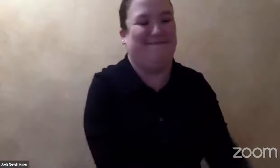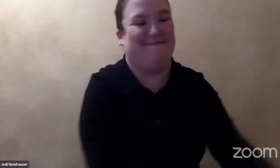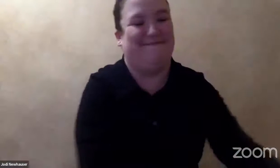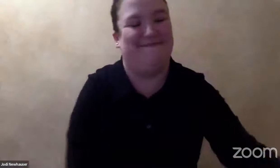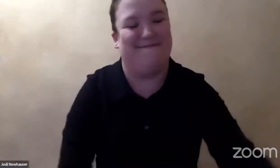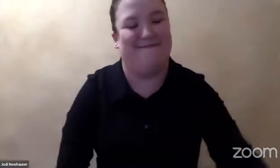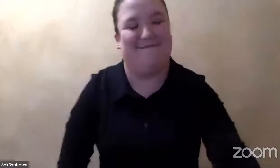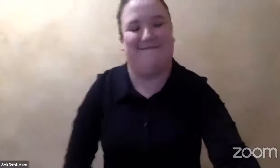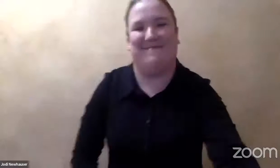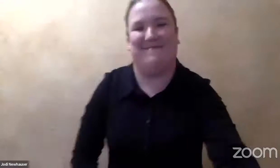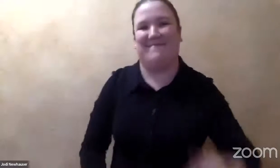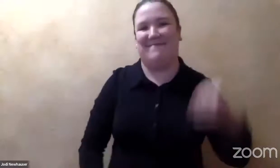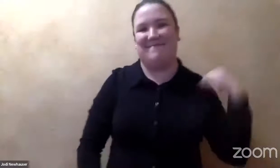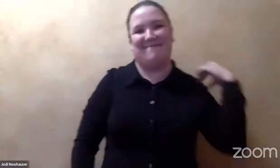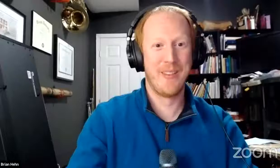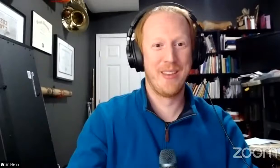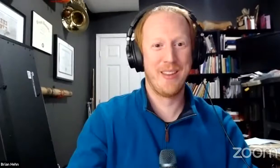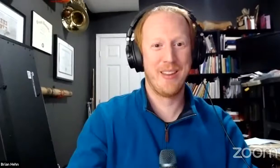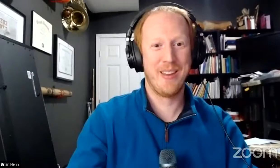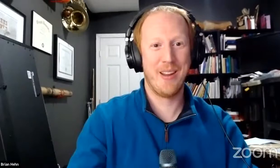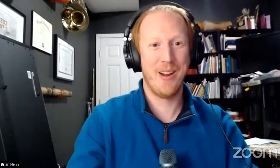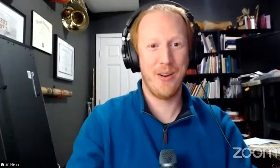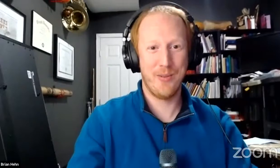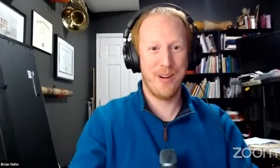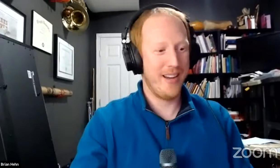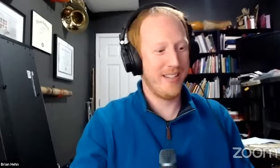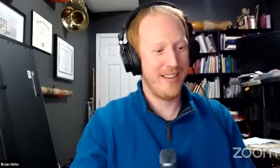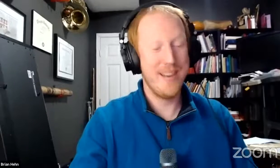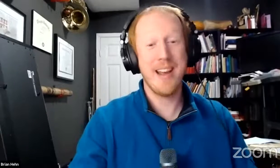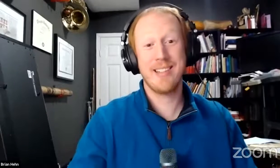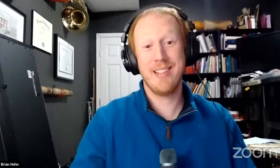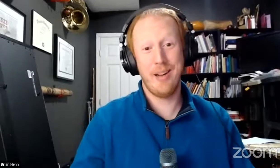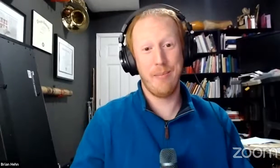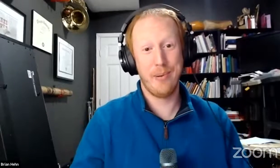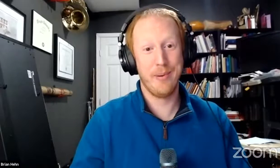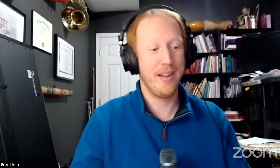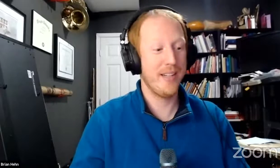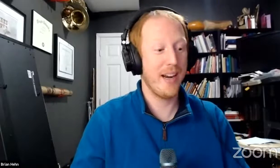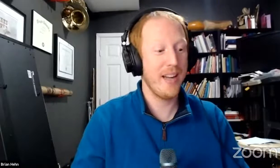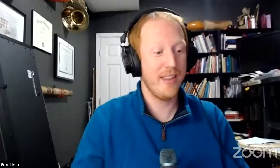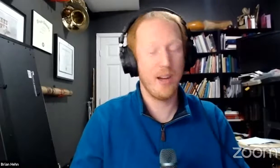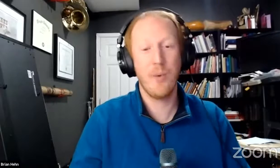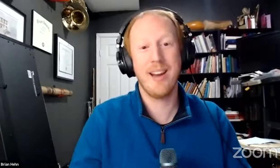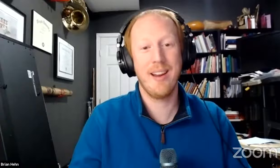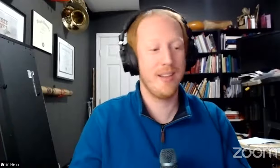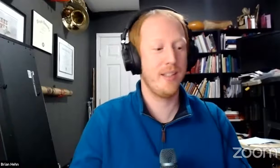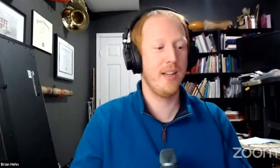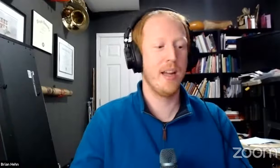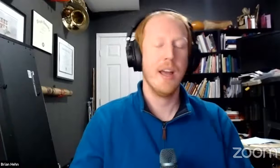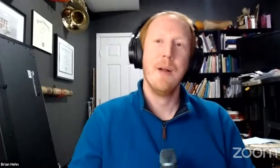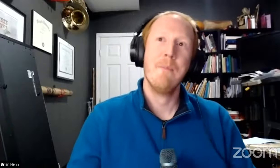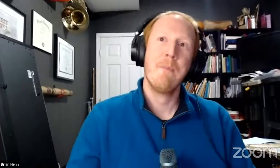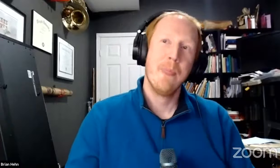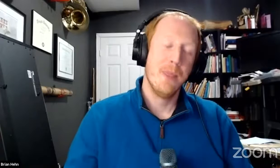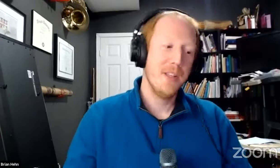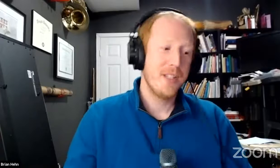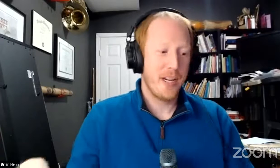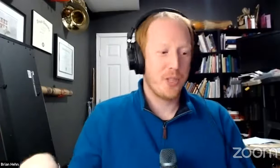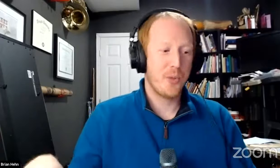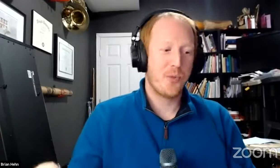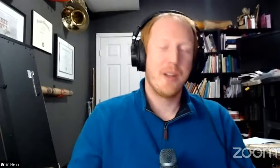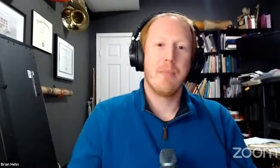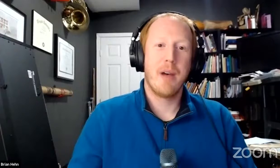of old, from doctors fretting o'er the earth to